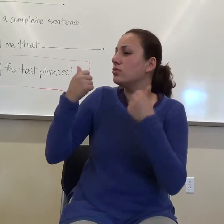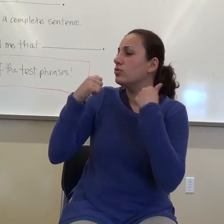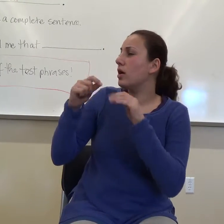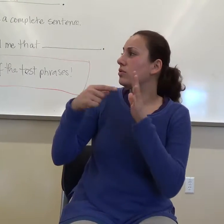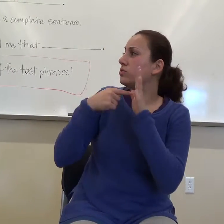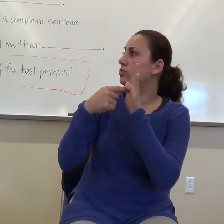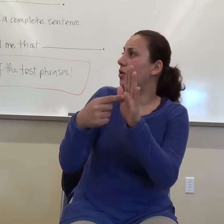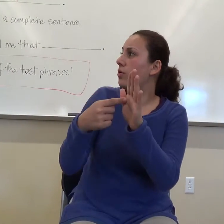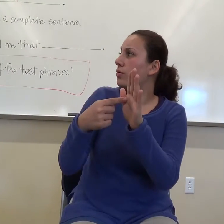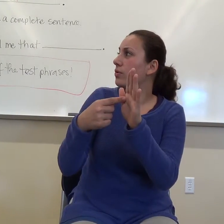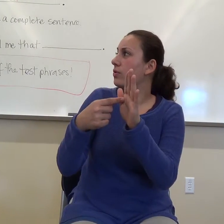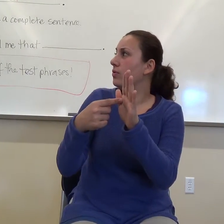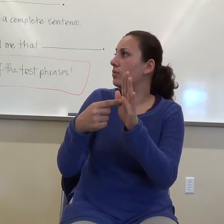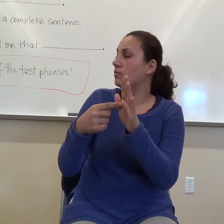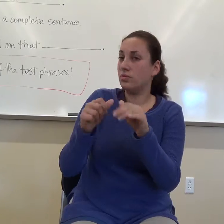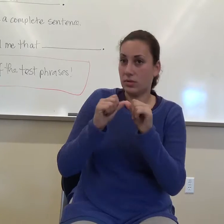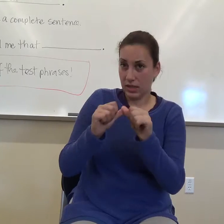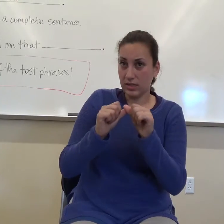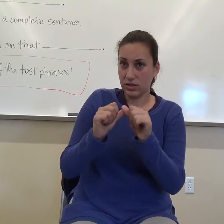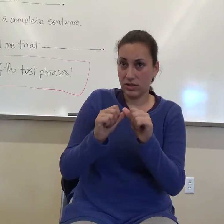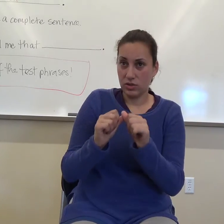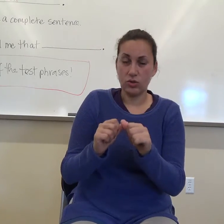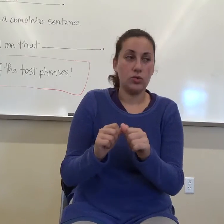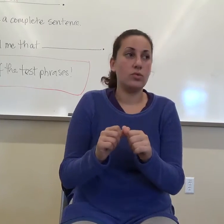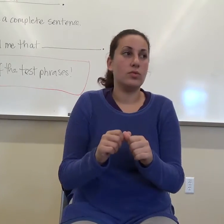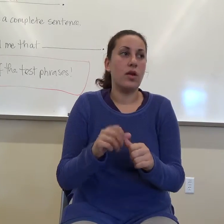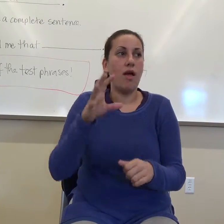the idea that we're going to keep going with this. Find the topic,